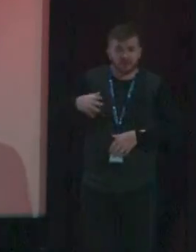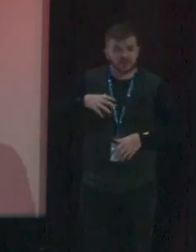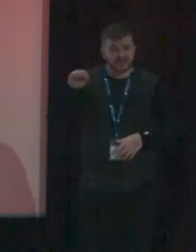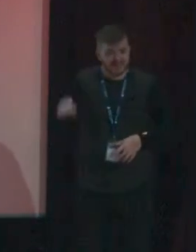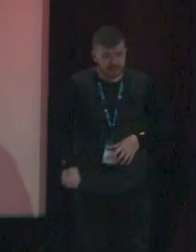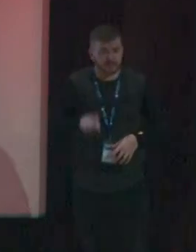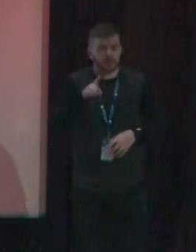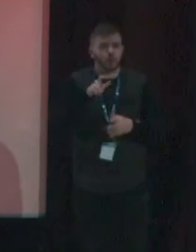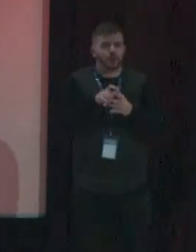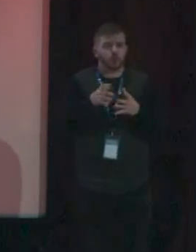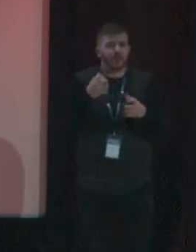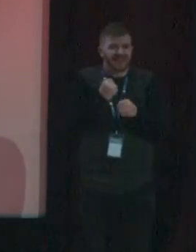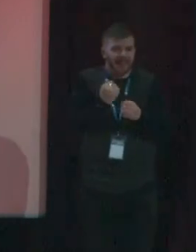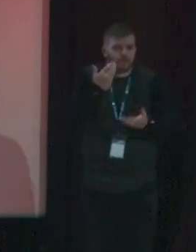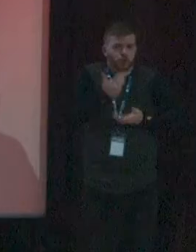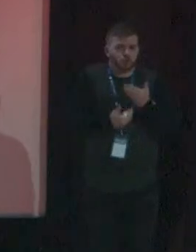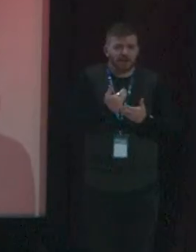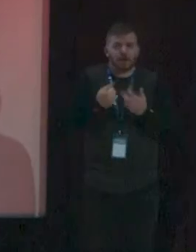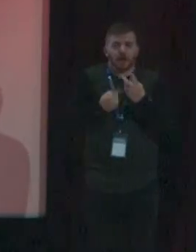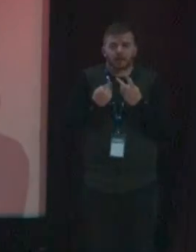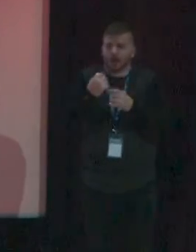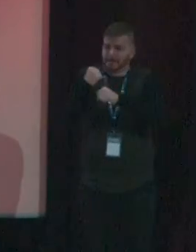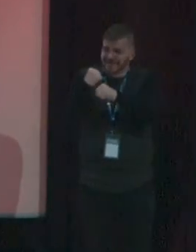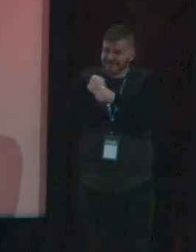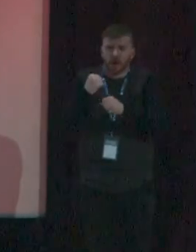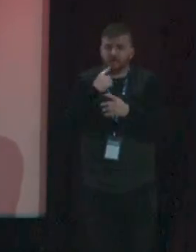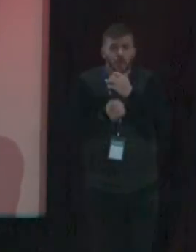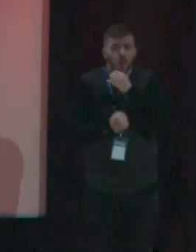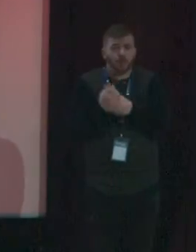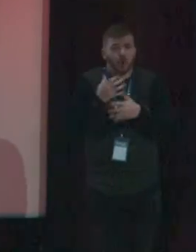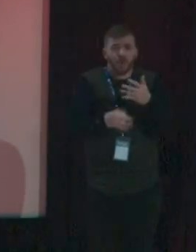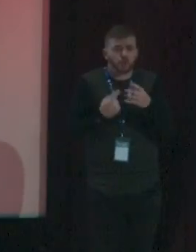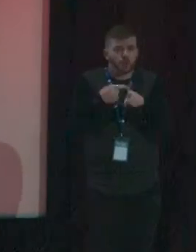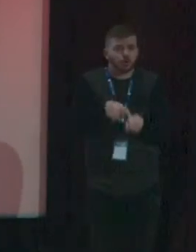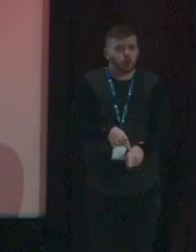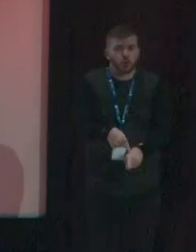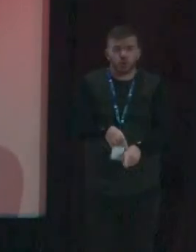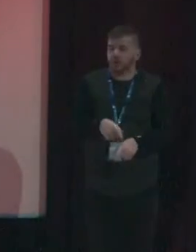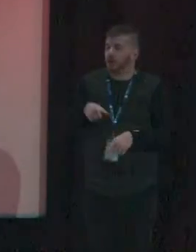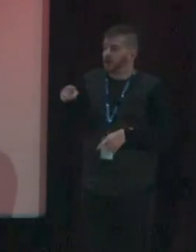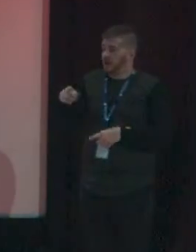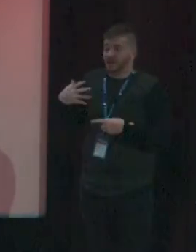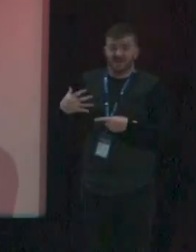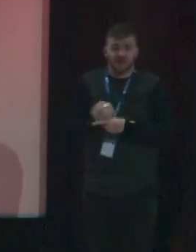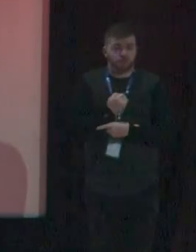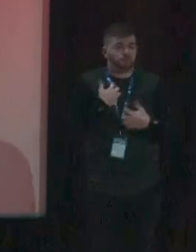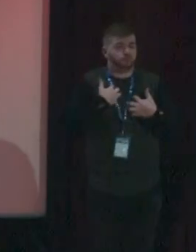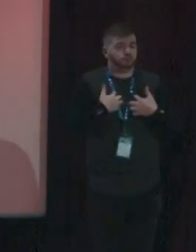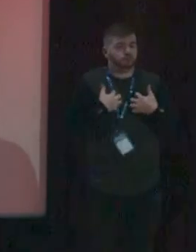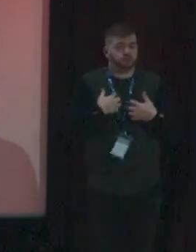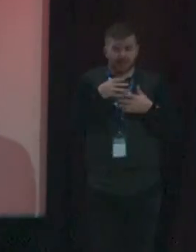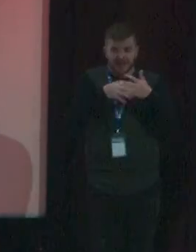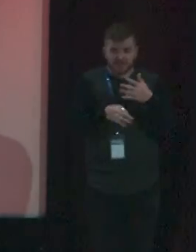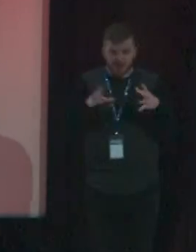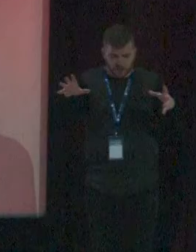do things with game stories that other media have not had the option to pursue. Now, I find it a really interesting aspect of the way